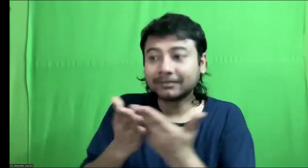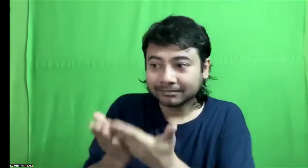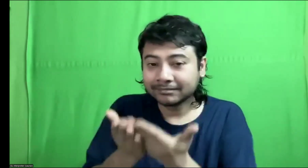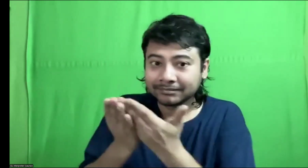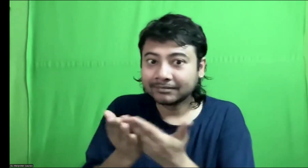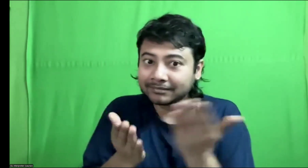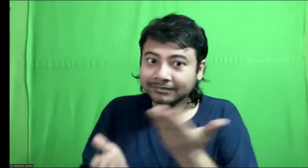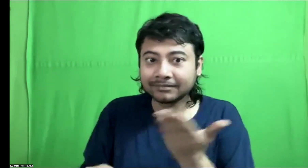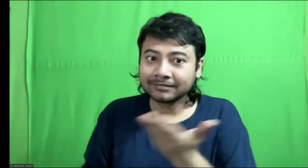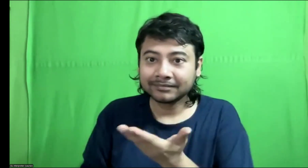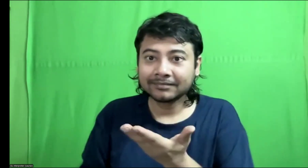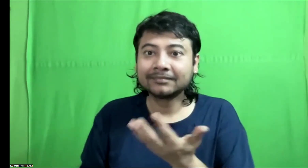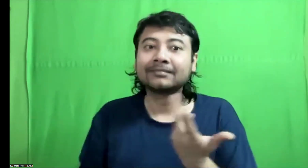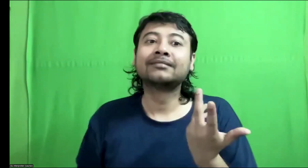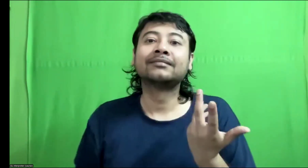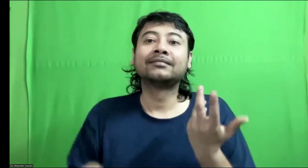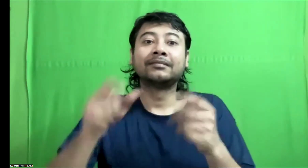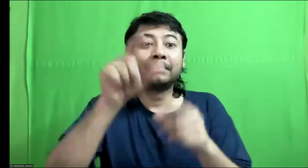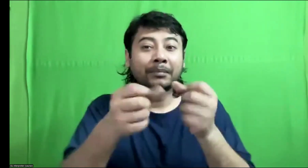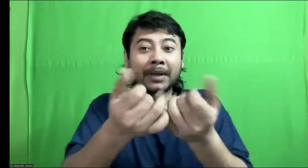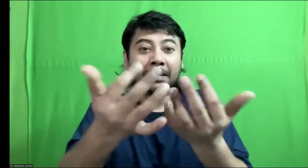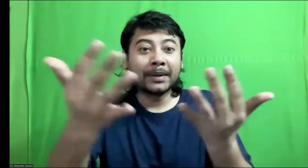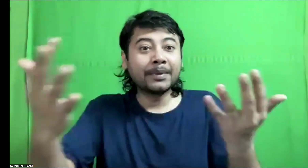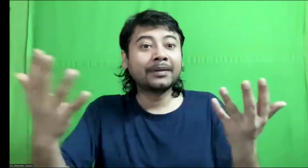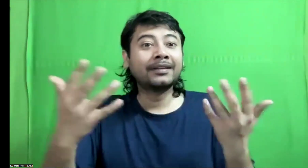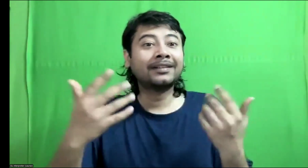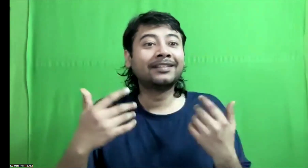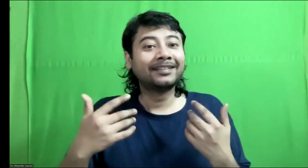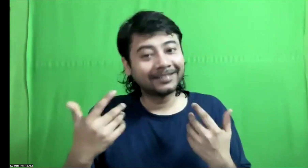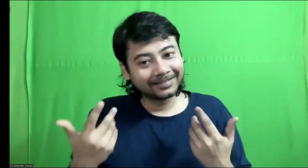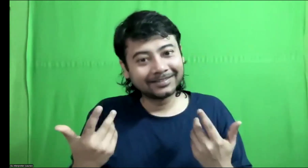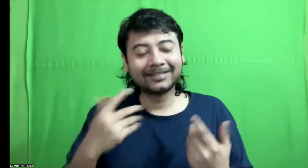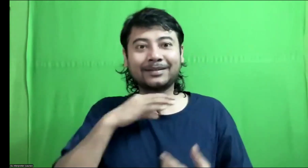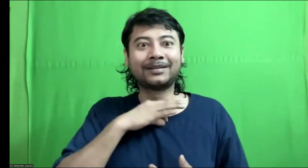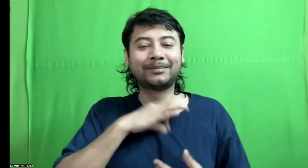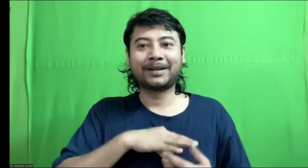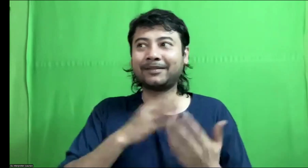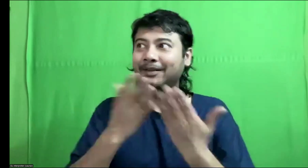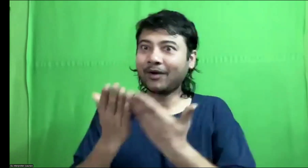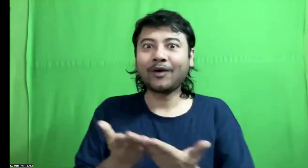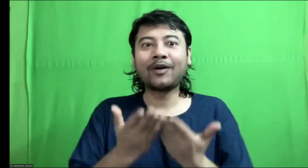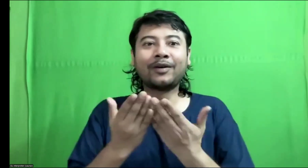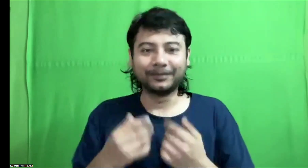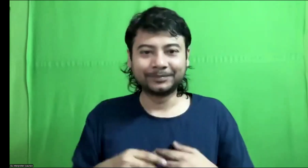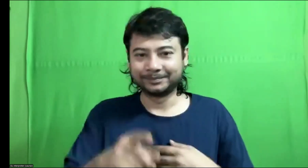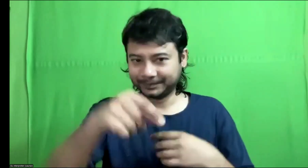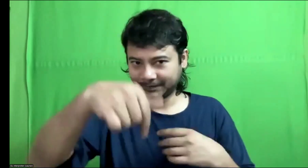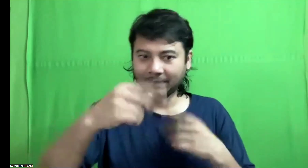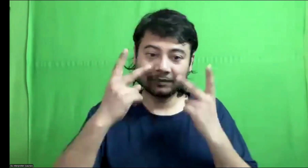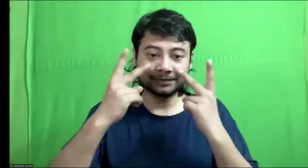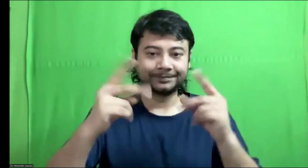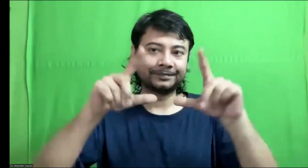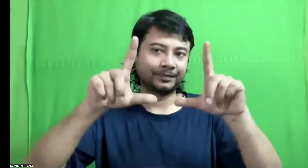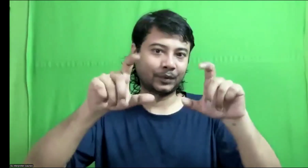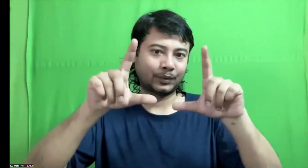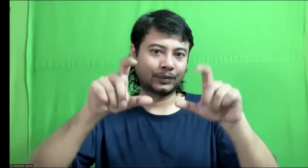So I'll quickly share a video. We just had a program on the street near a market. It's a very busy place. And